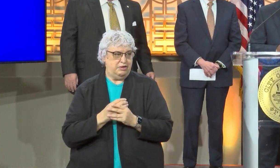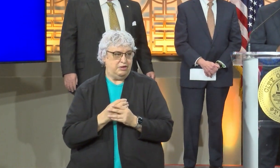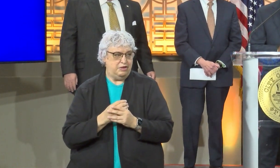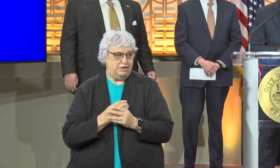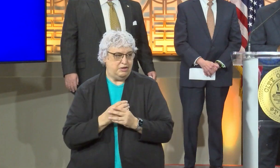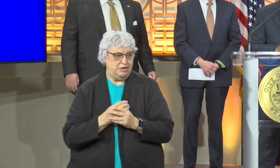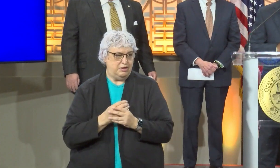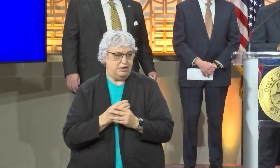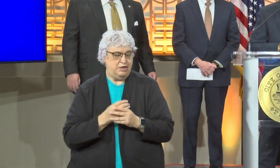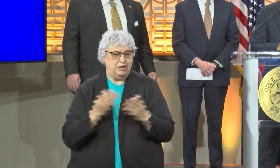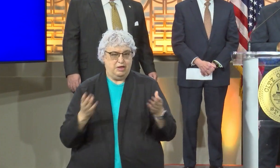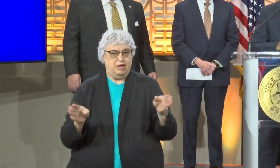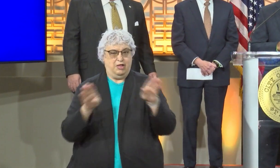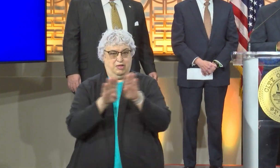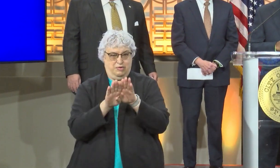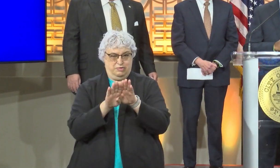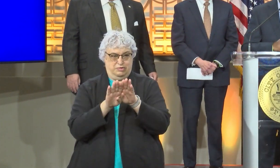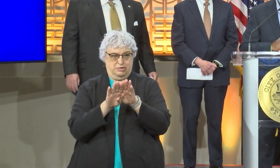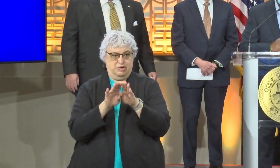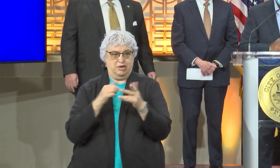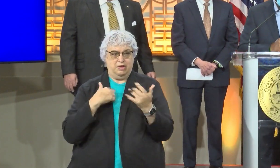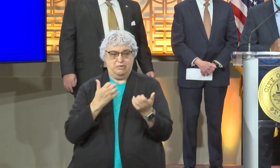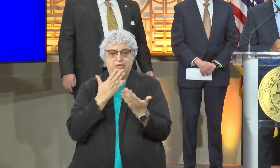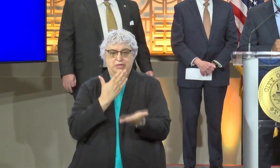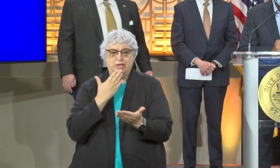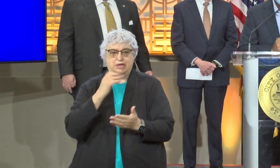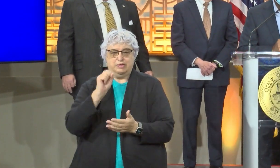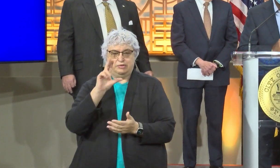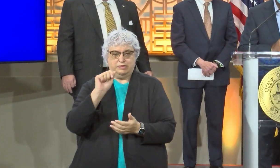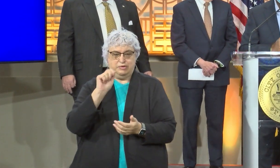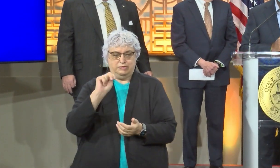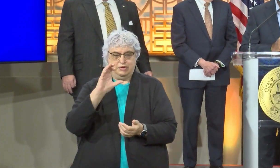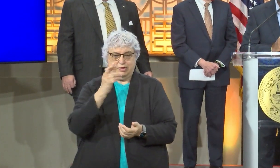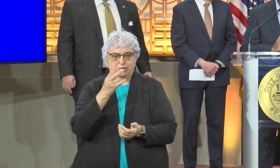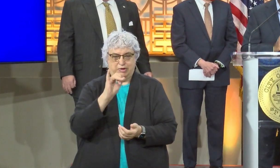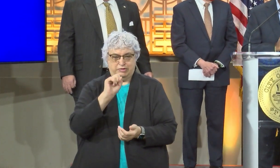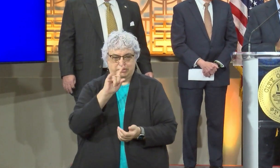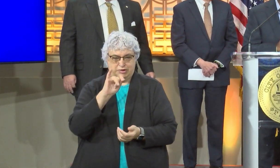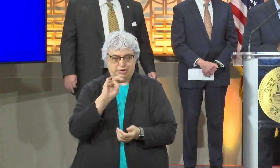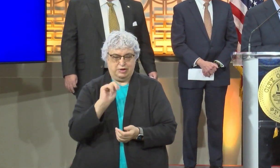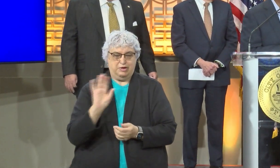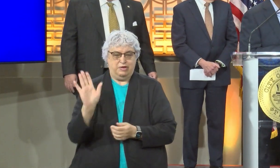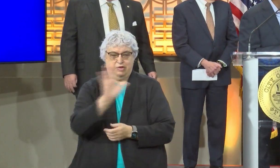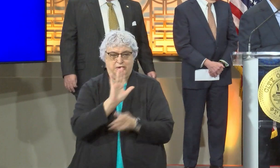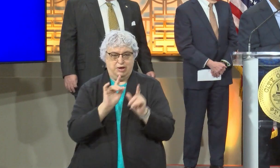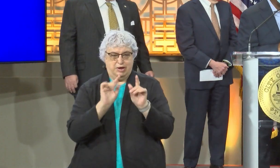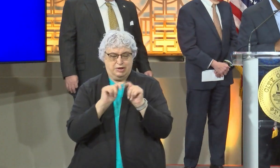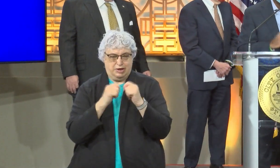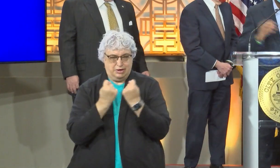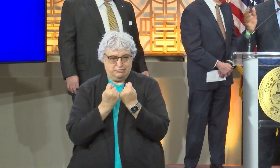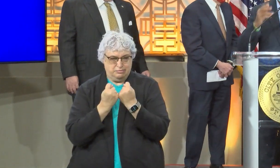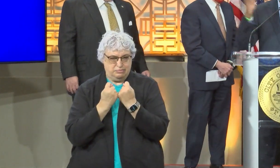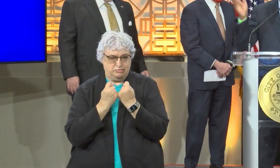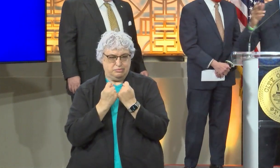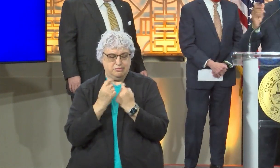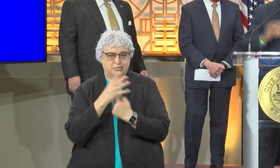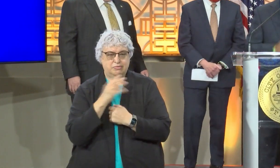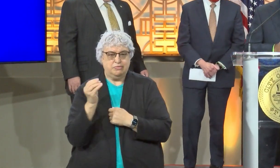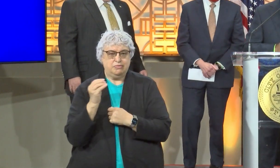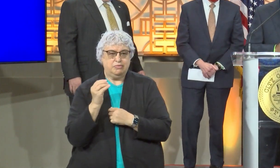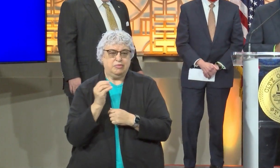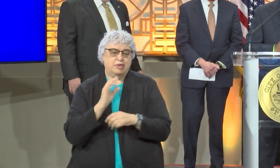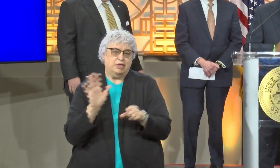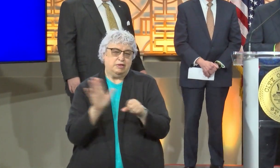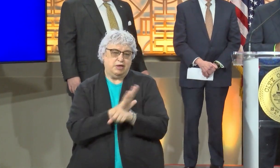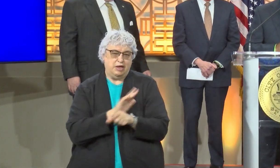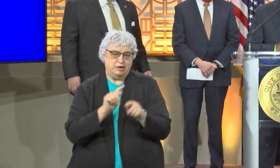do. In closing, I want to also thank Susan Christian and her team. Susan, thank you so very much, and the